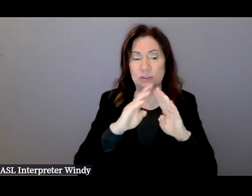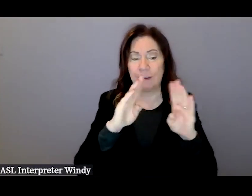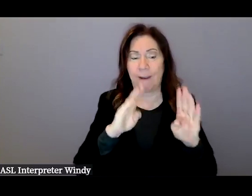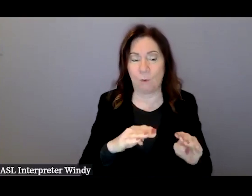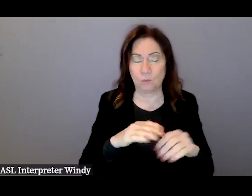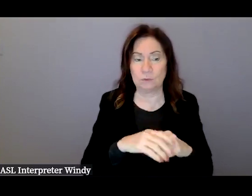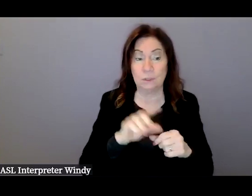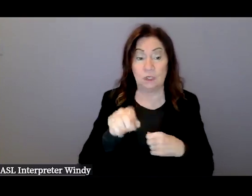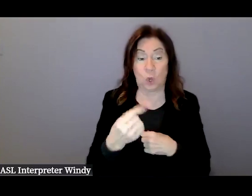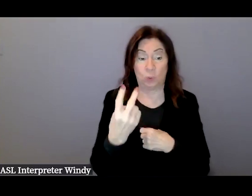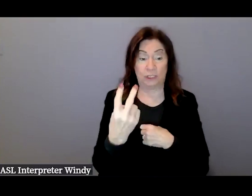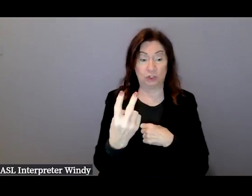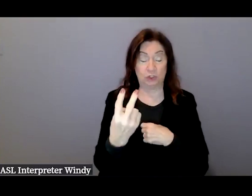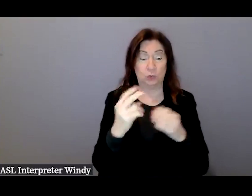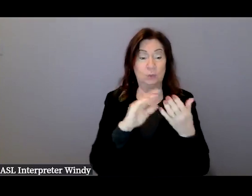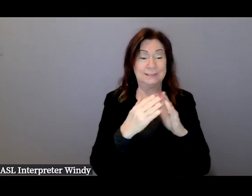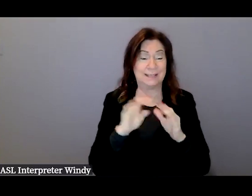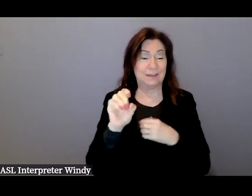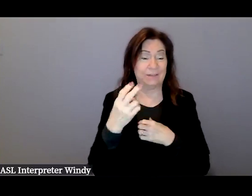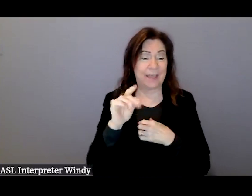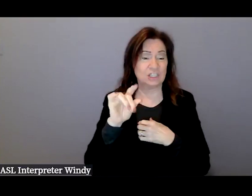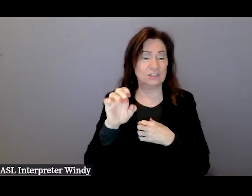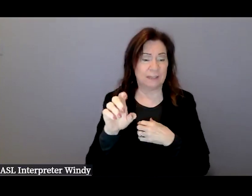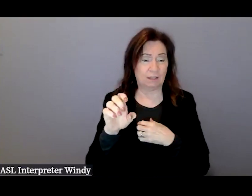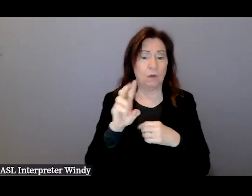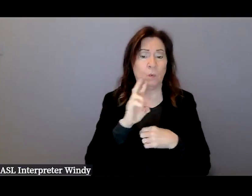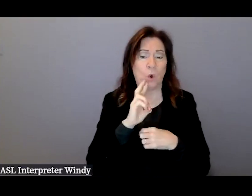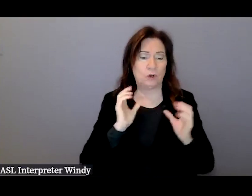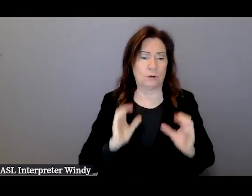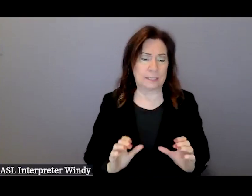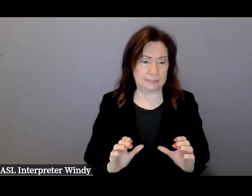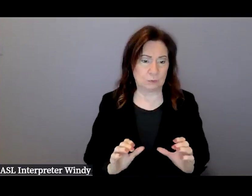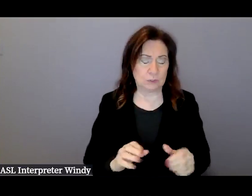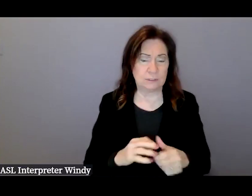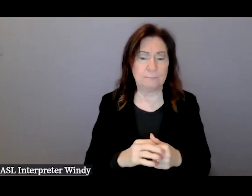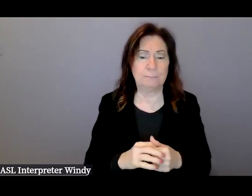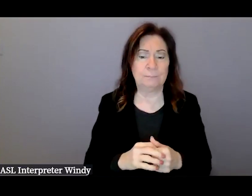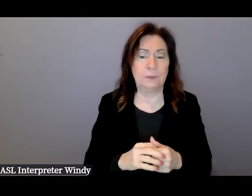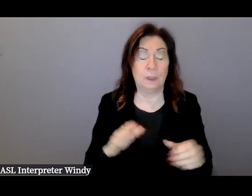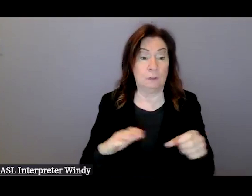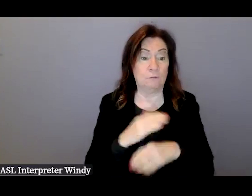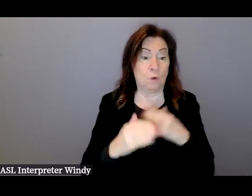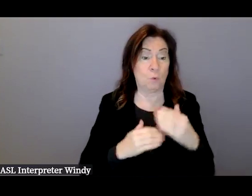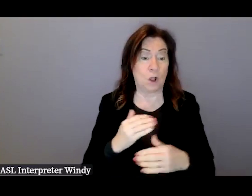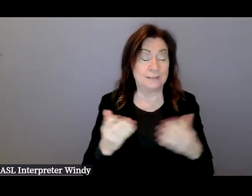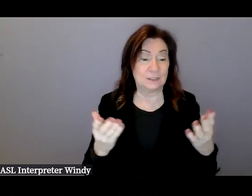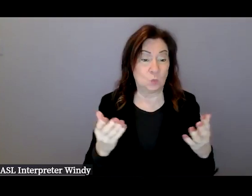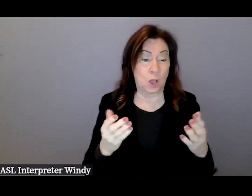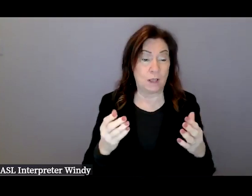only 2 City of Asheville water customers. The full process for lead sampling